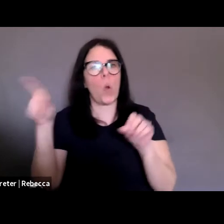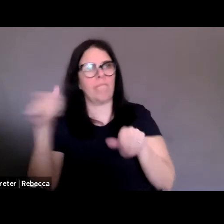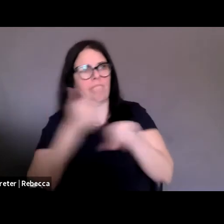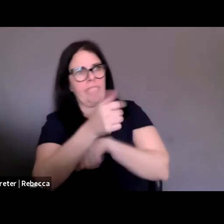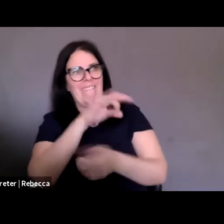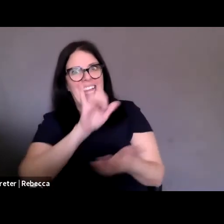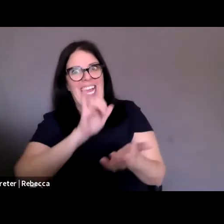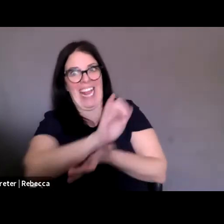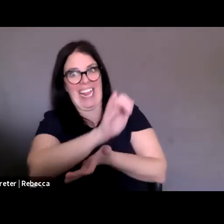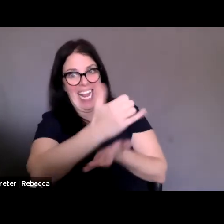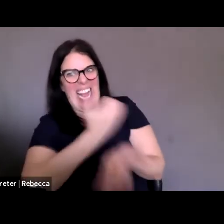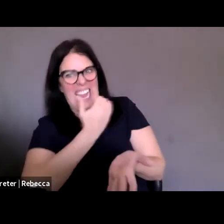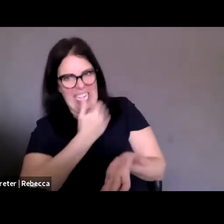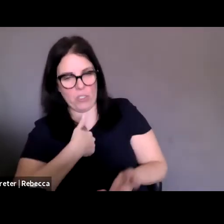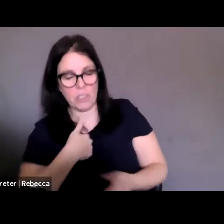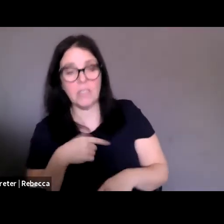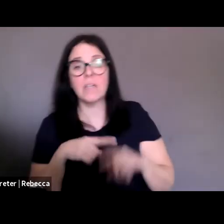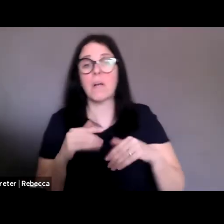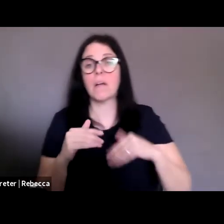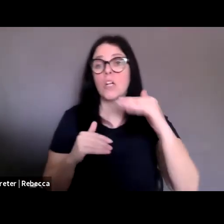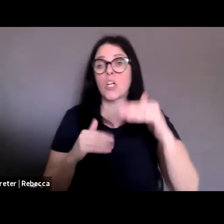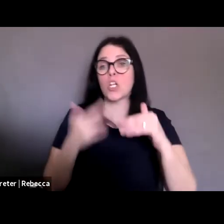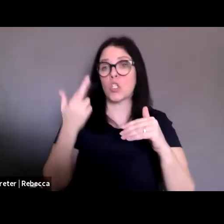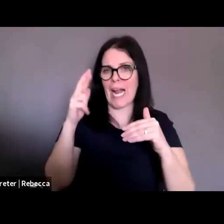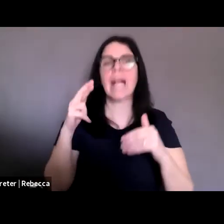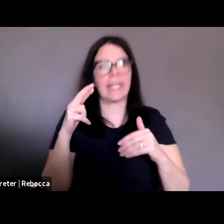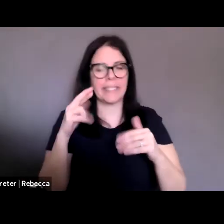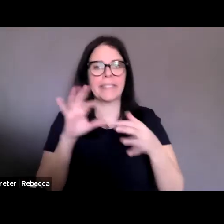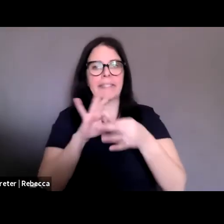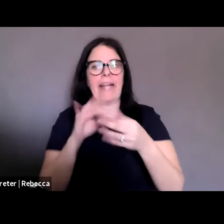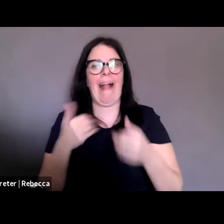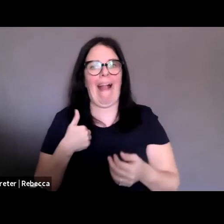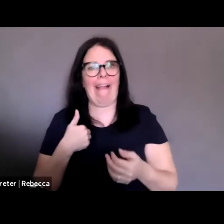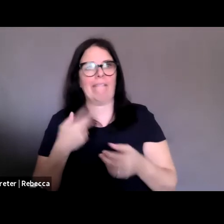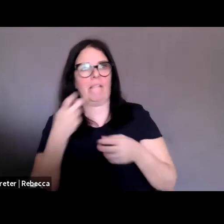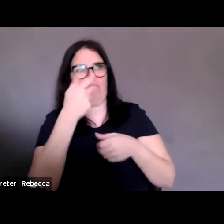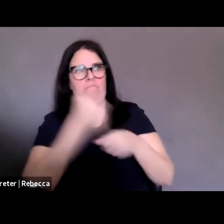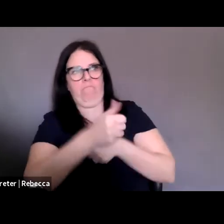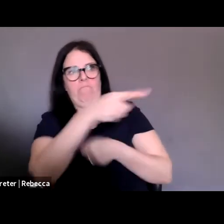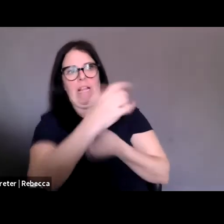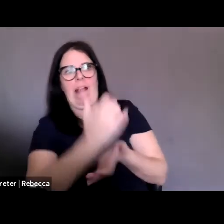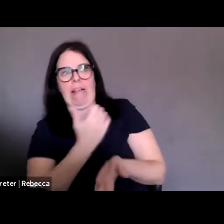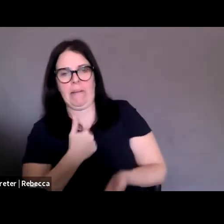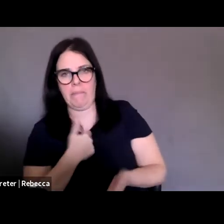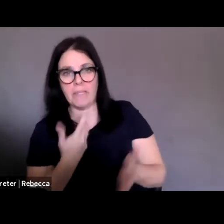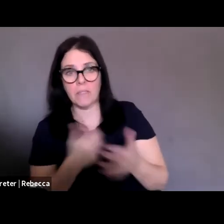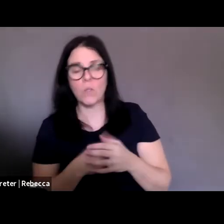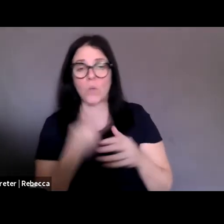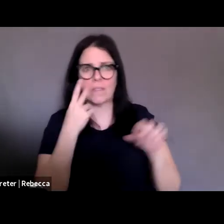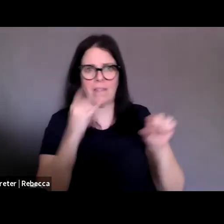there are. And as you can see, the blue bars are longer than the gray, but even the blue bars are, you know, they don't